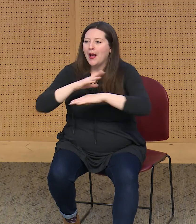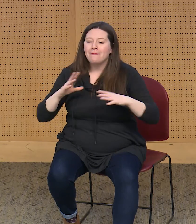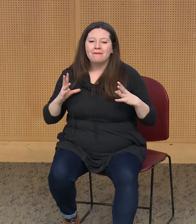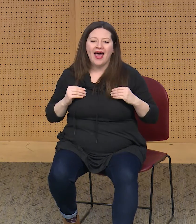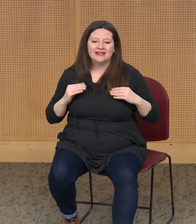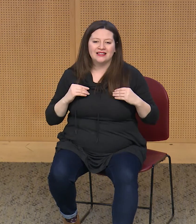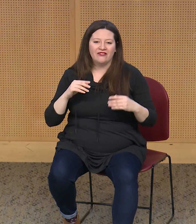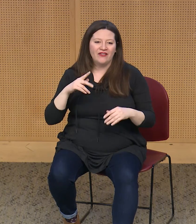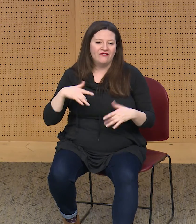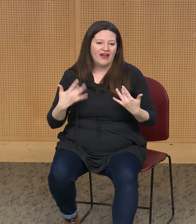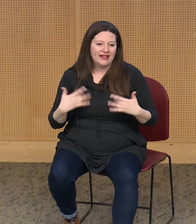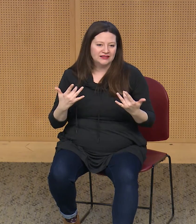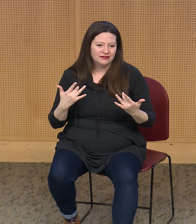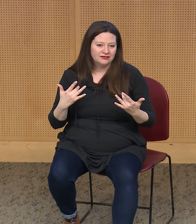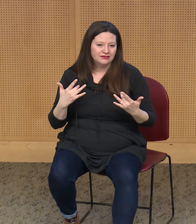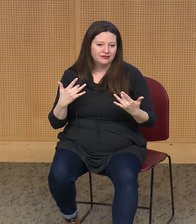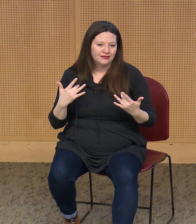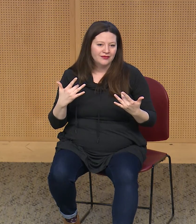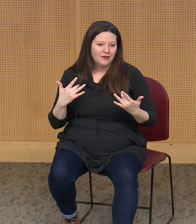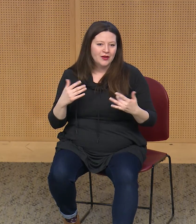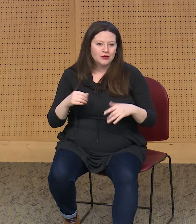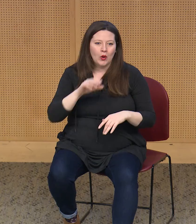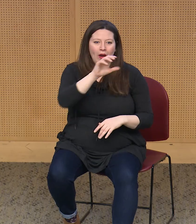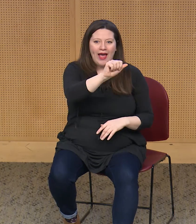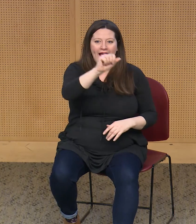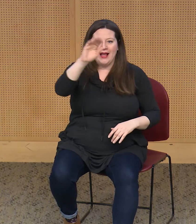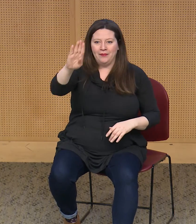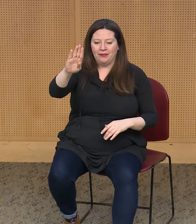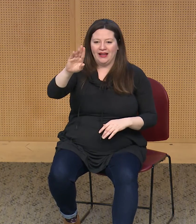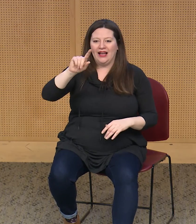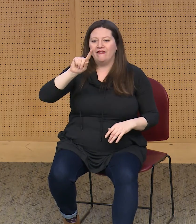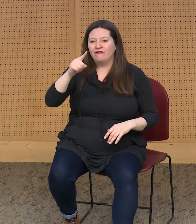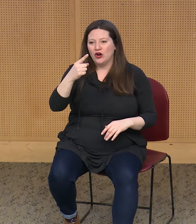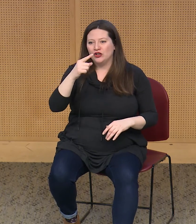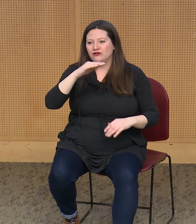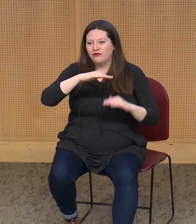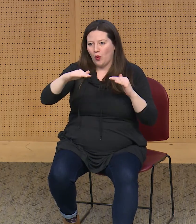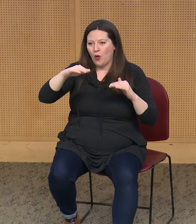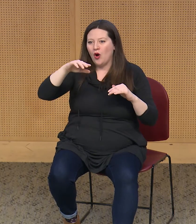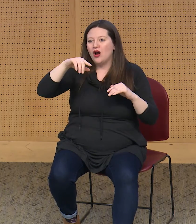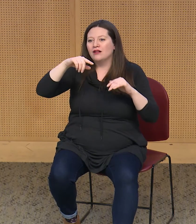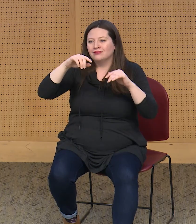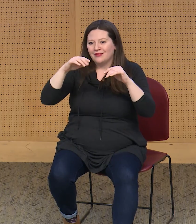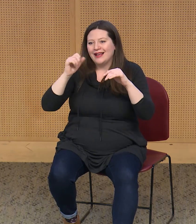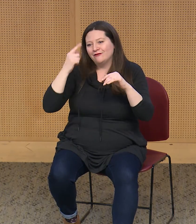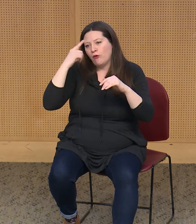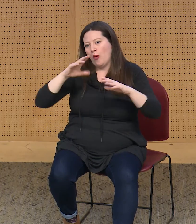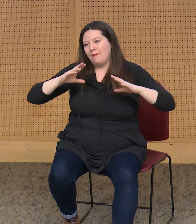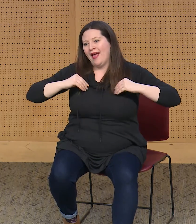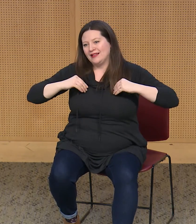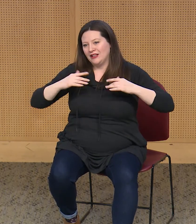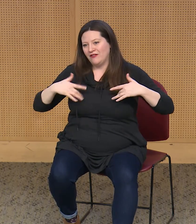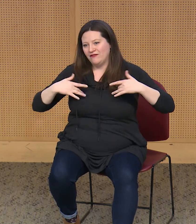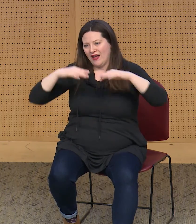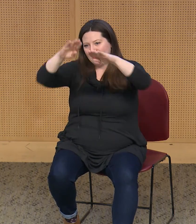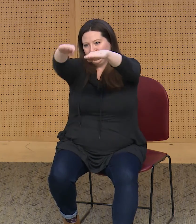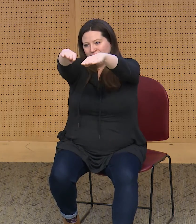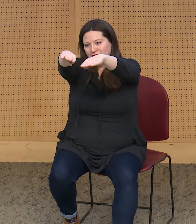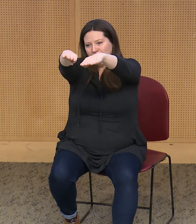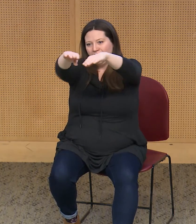different events, that outside space. It's called A and B of the first floor. It's for passive events. You can